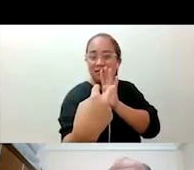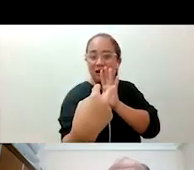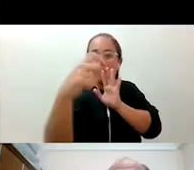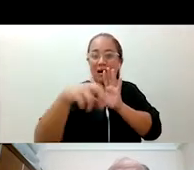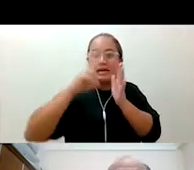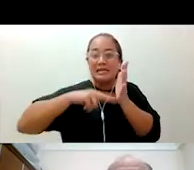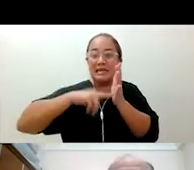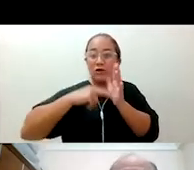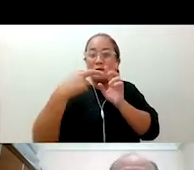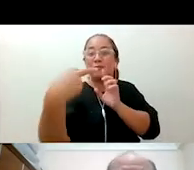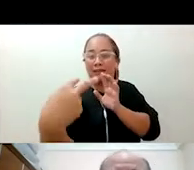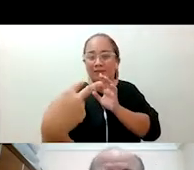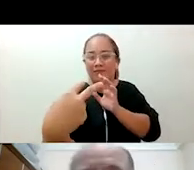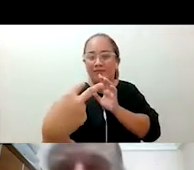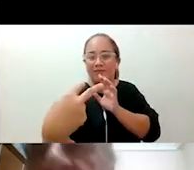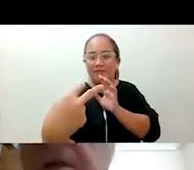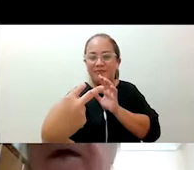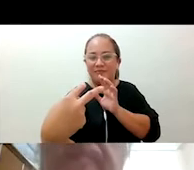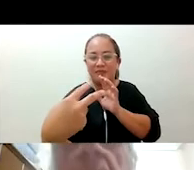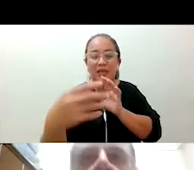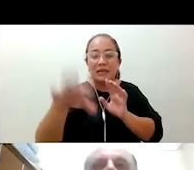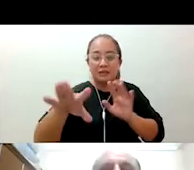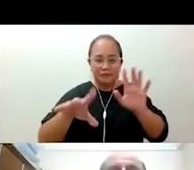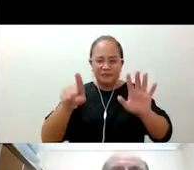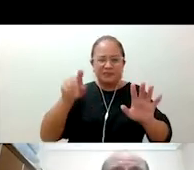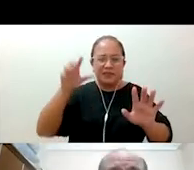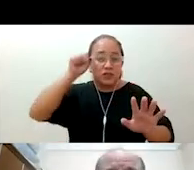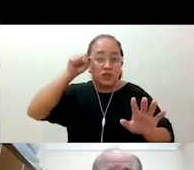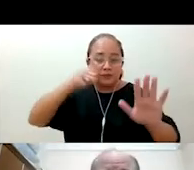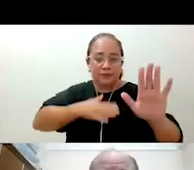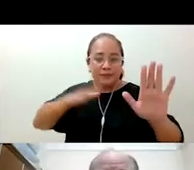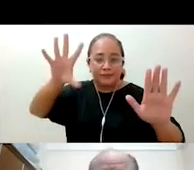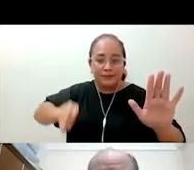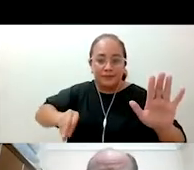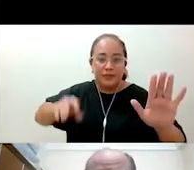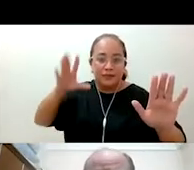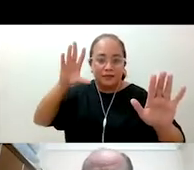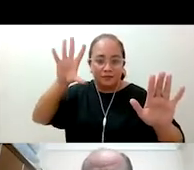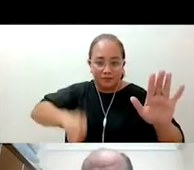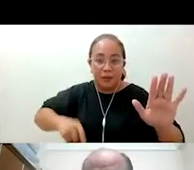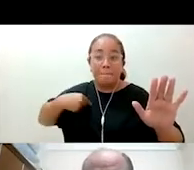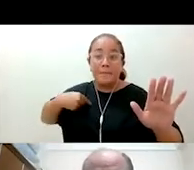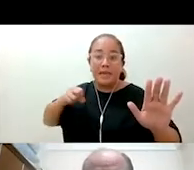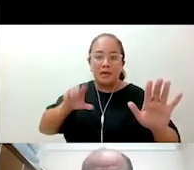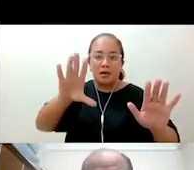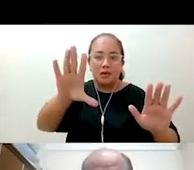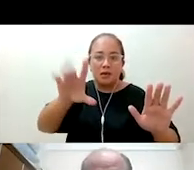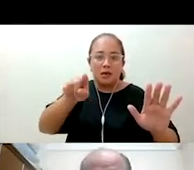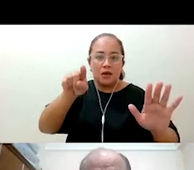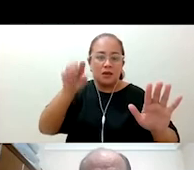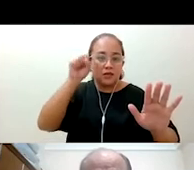be clear. Shot, can you take this down and let me pull up something else and show